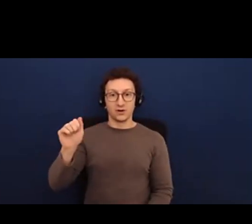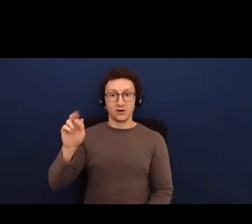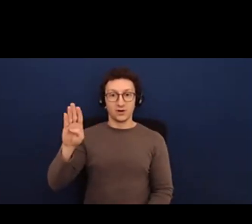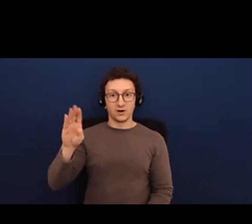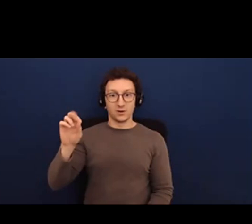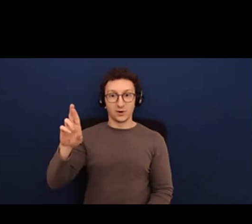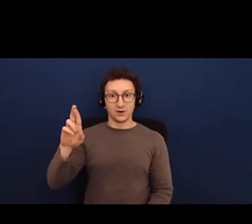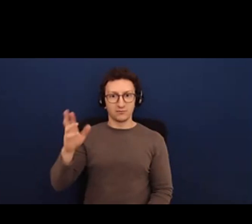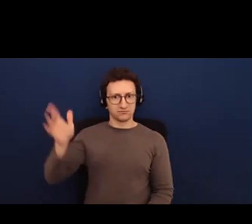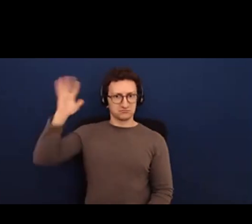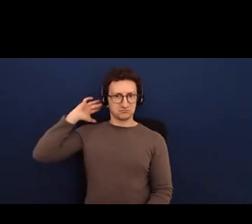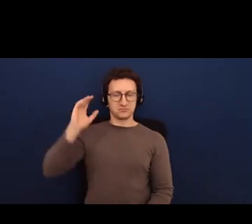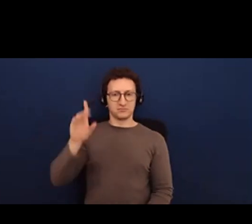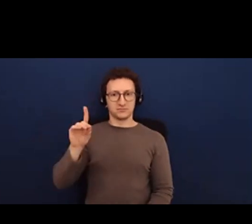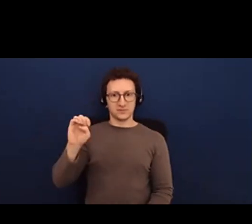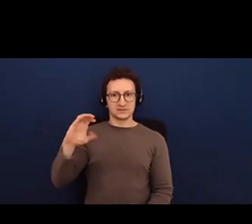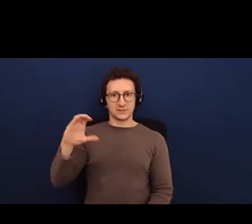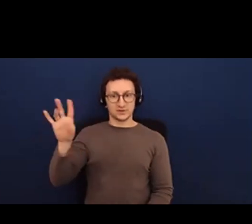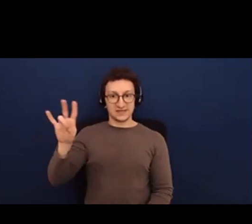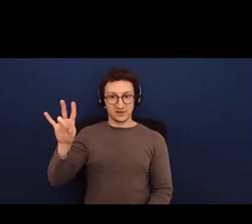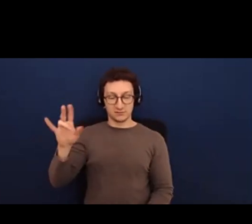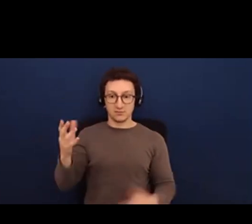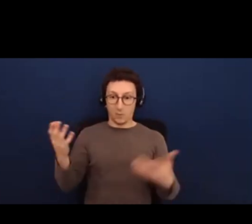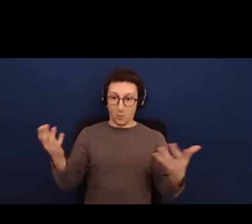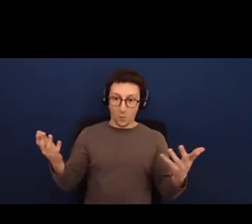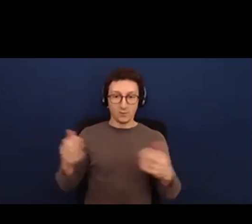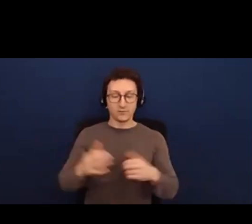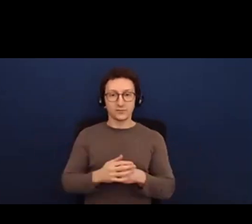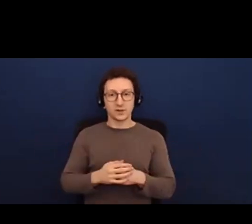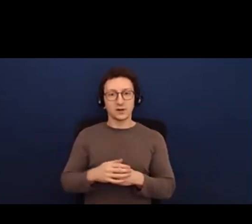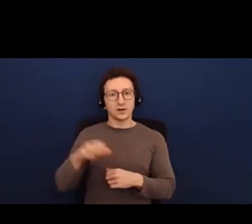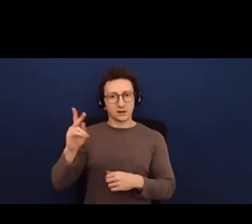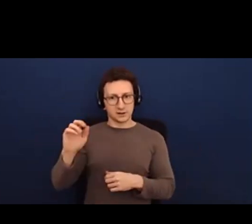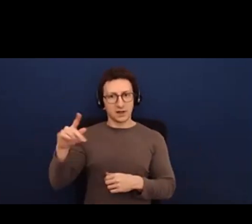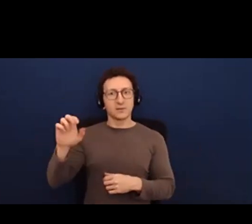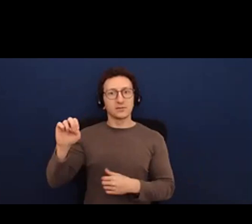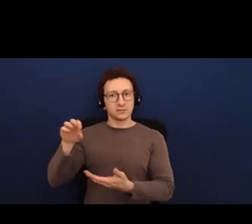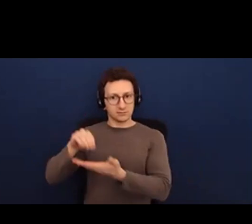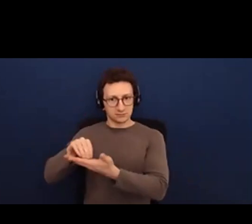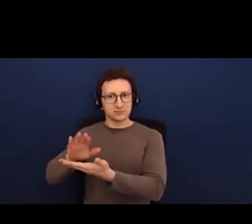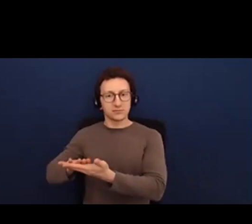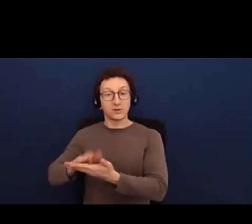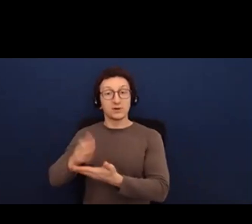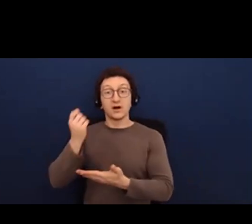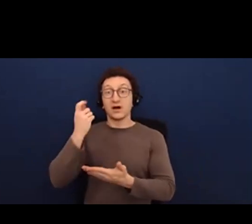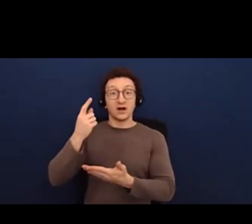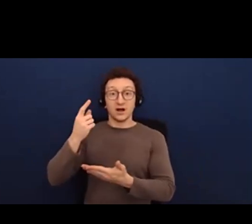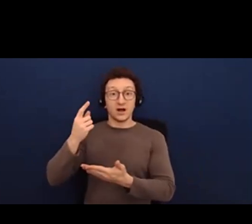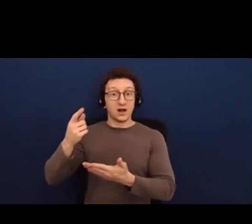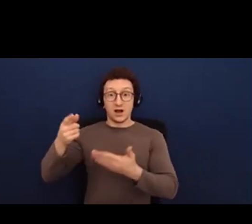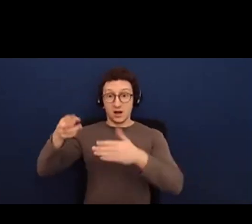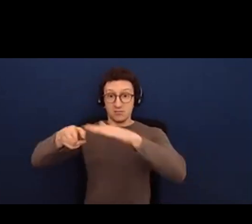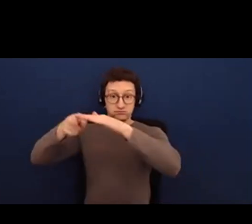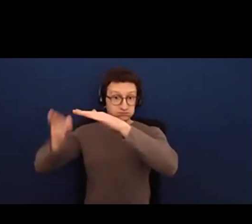to remember that Kaplan didn't know what was going to happen as a result of that attack,